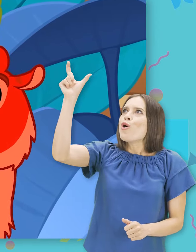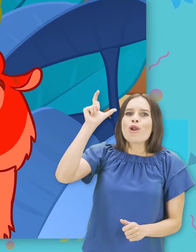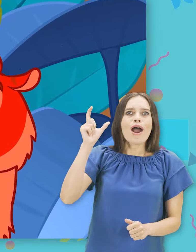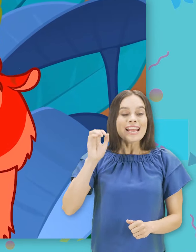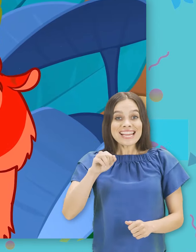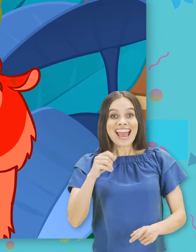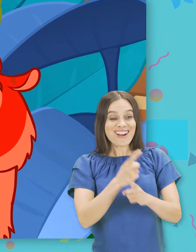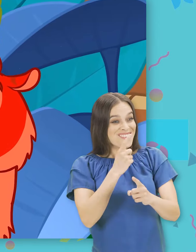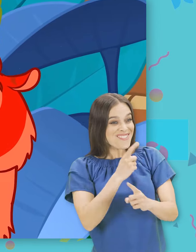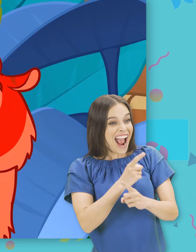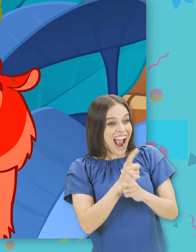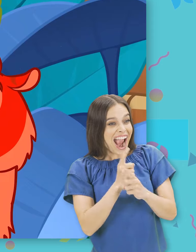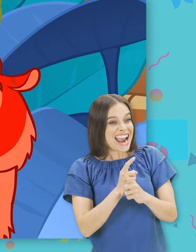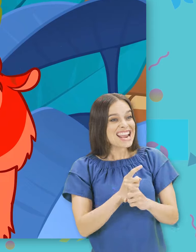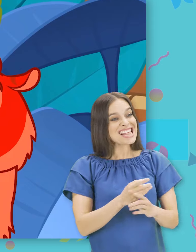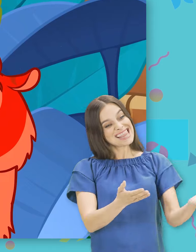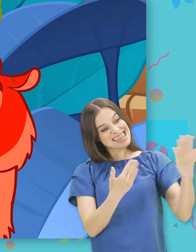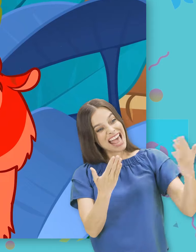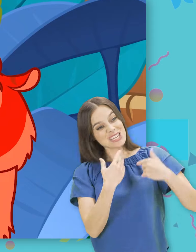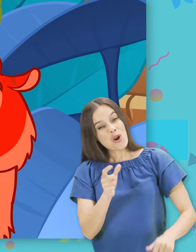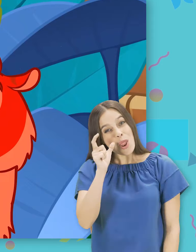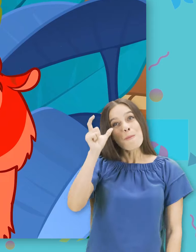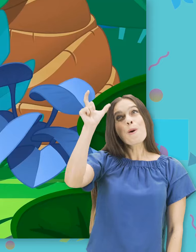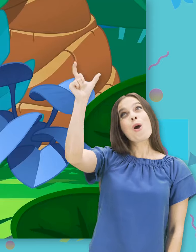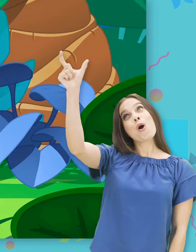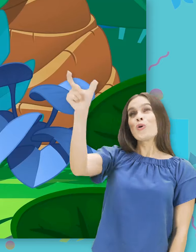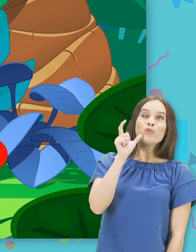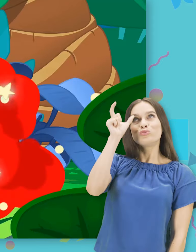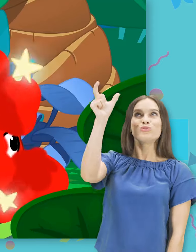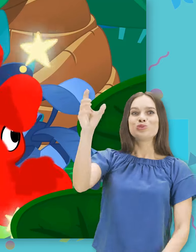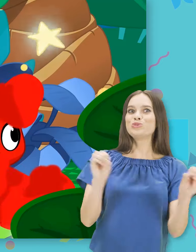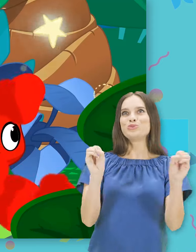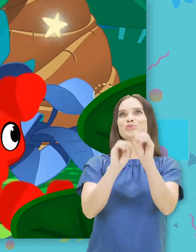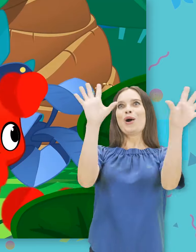It's moon. You're right. Let's go to the moon.